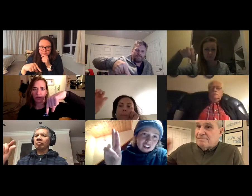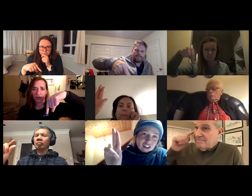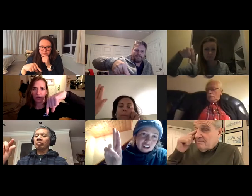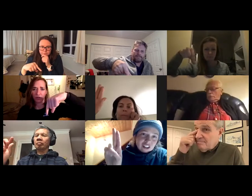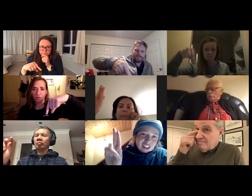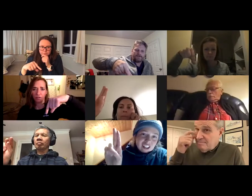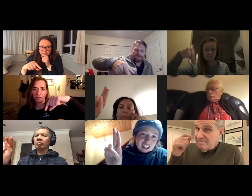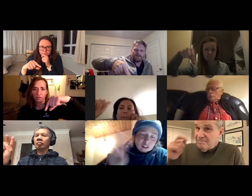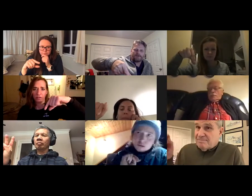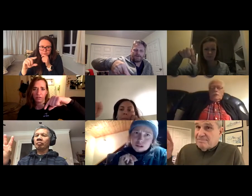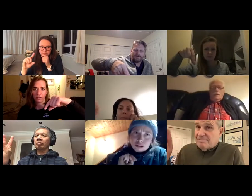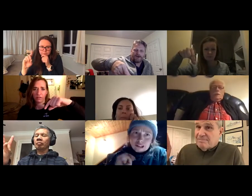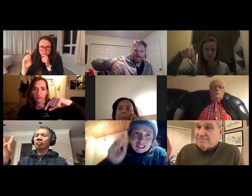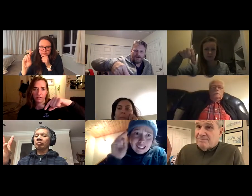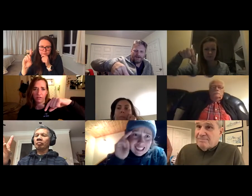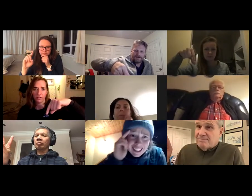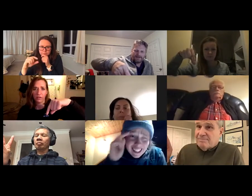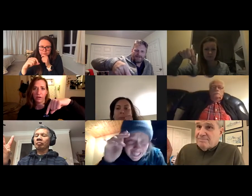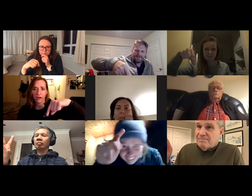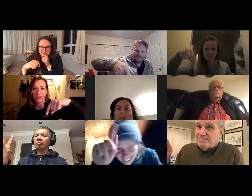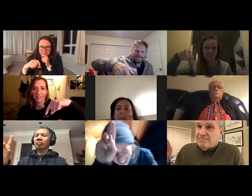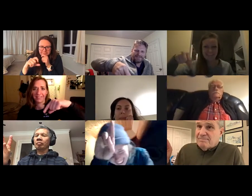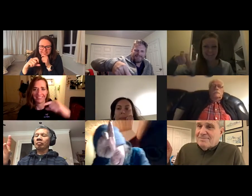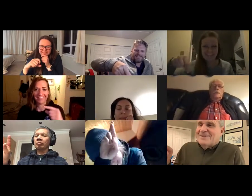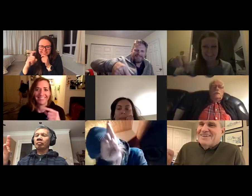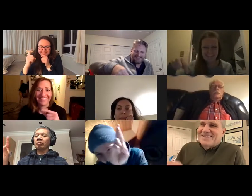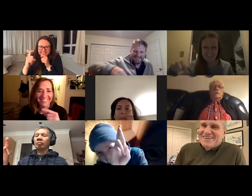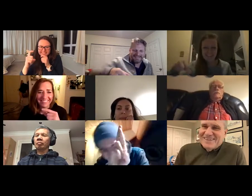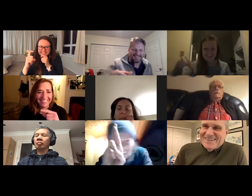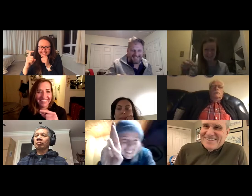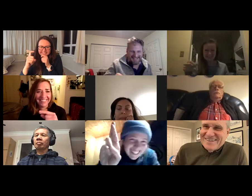And U. What about Q? R?